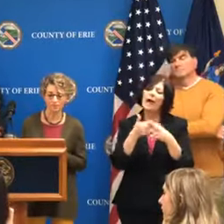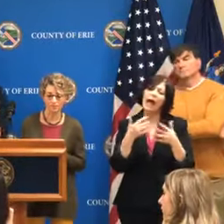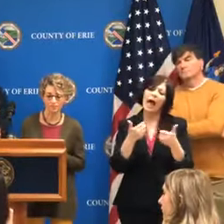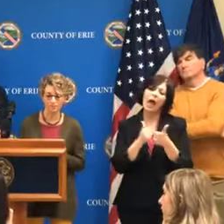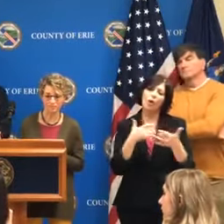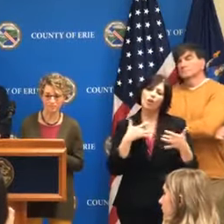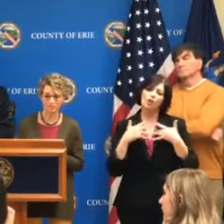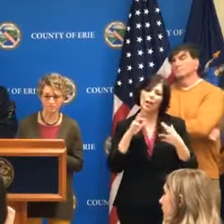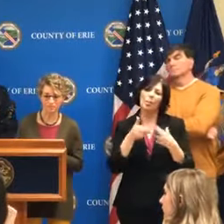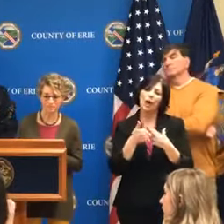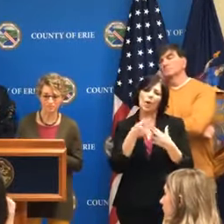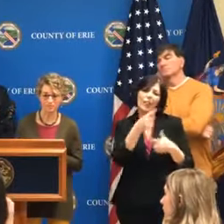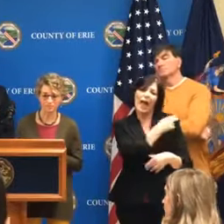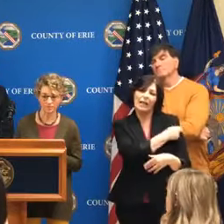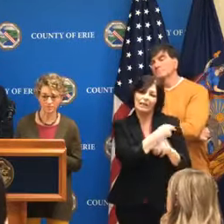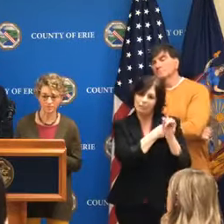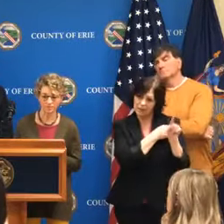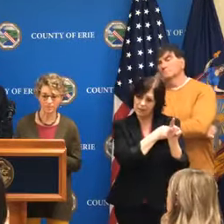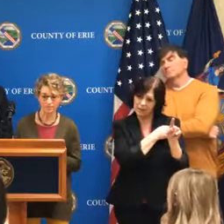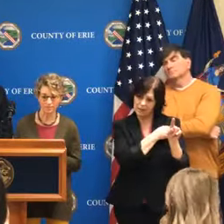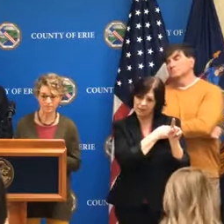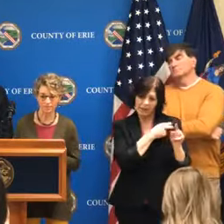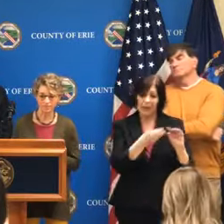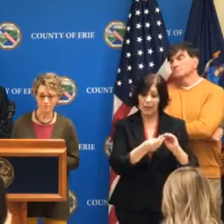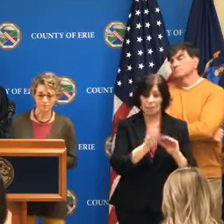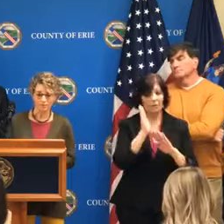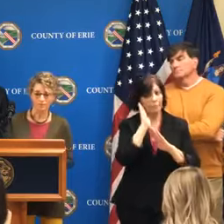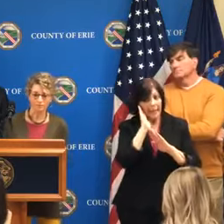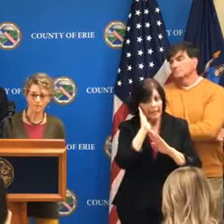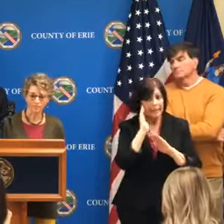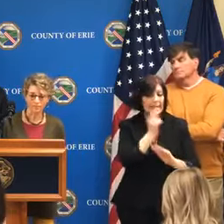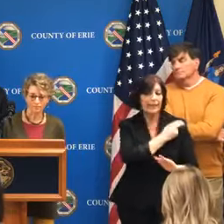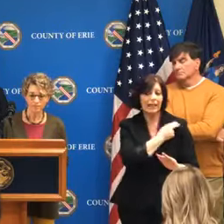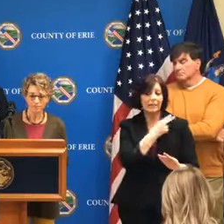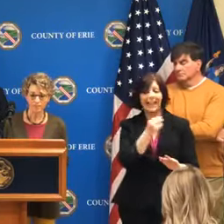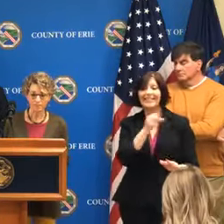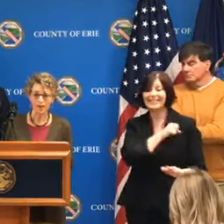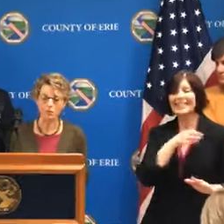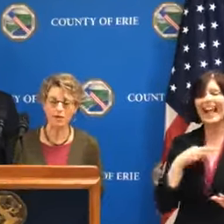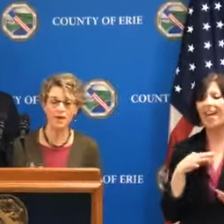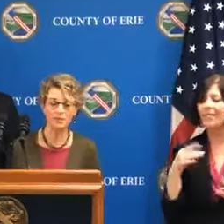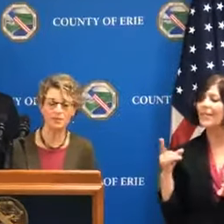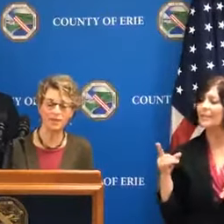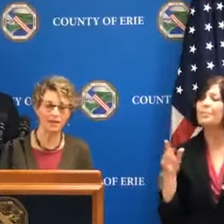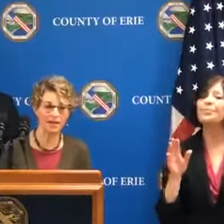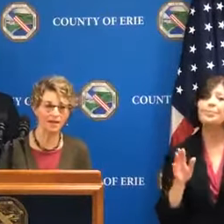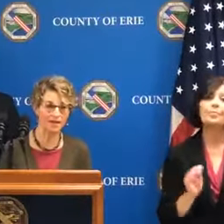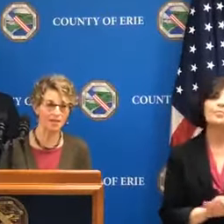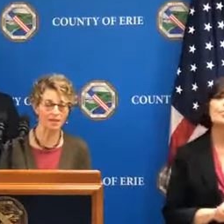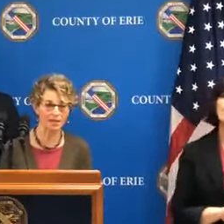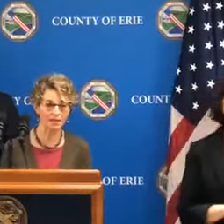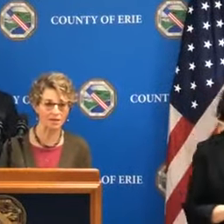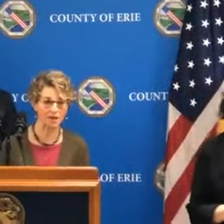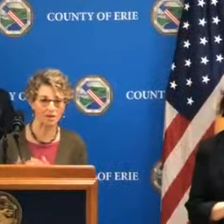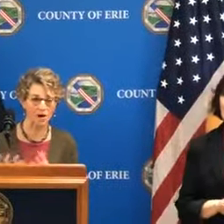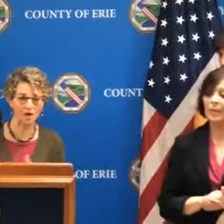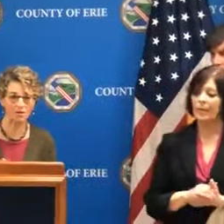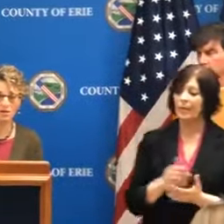about capacity in the hospitals, both in the number of beds as well as staff and workers? We've been